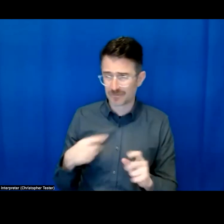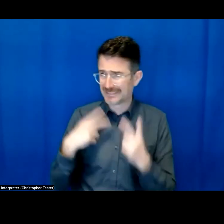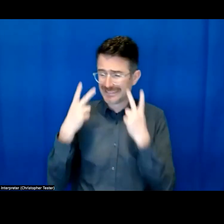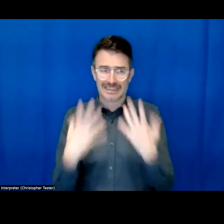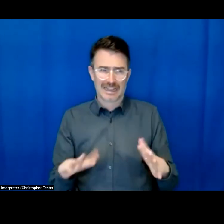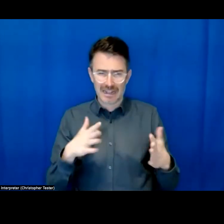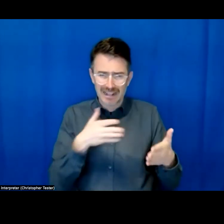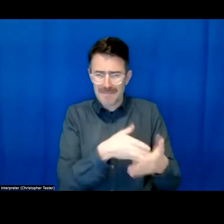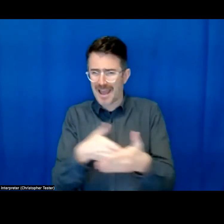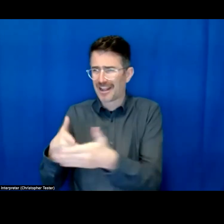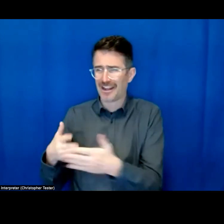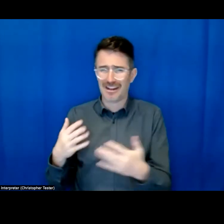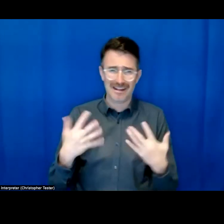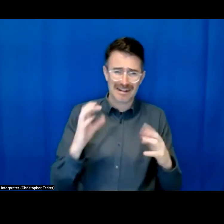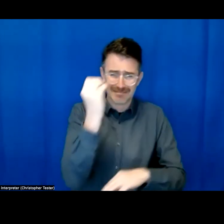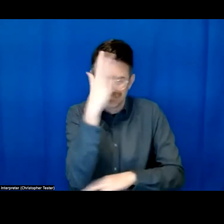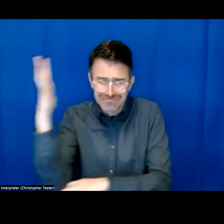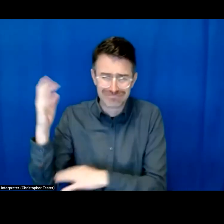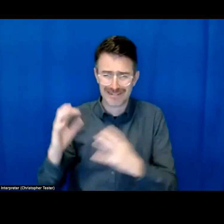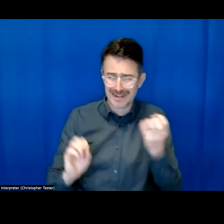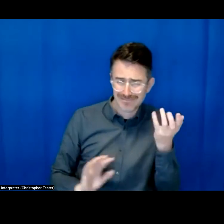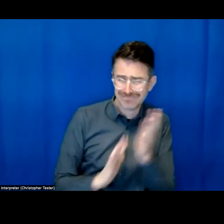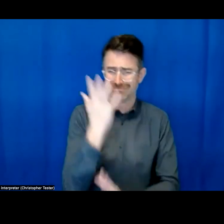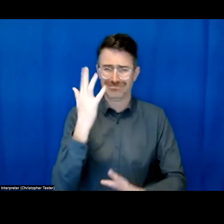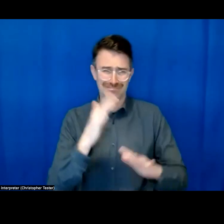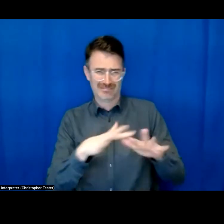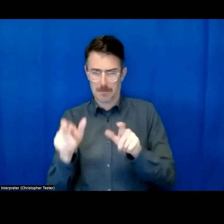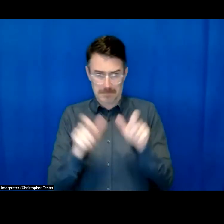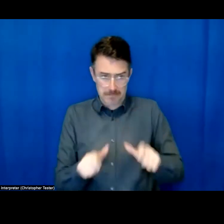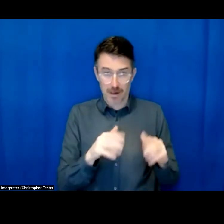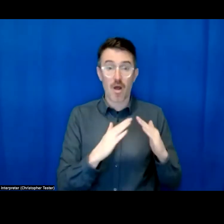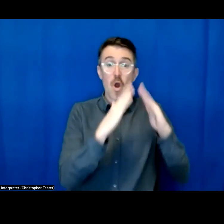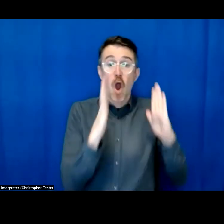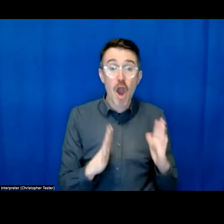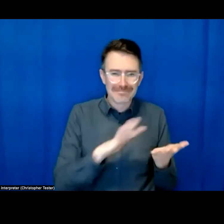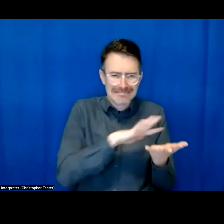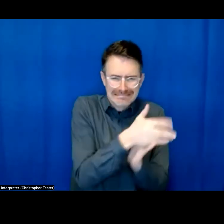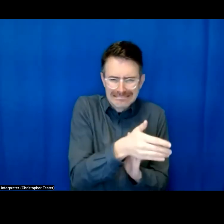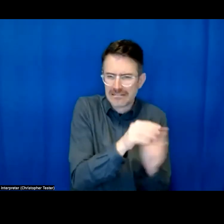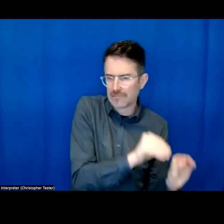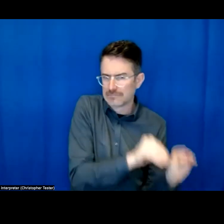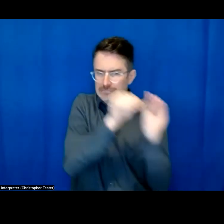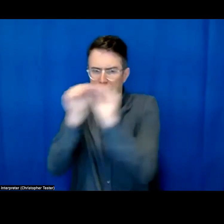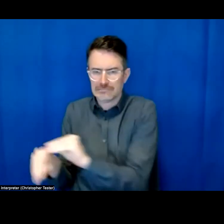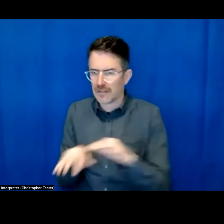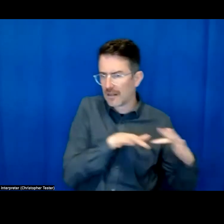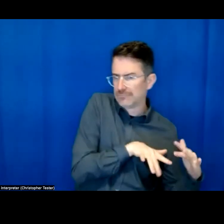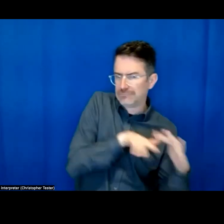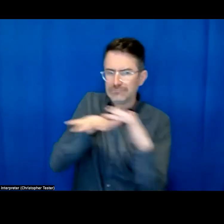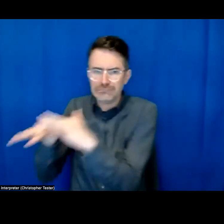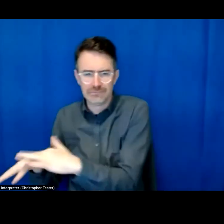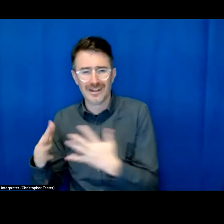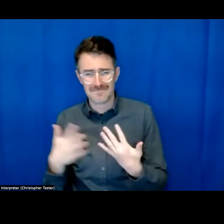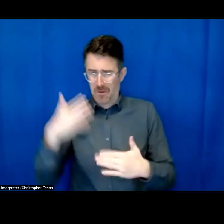migration, with additional and significant impacts for security, gender equality, and human rights. And